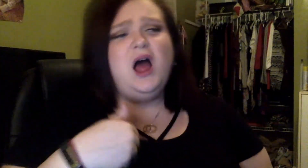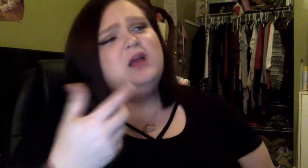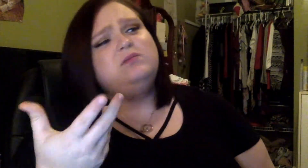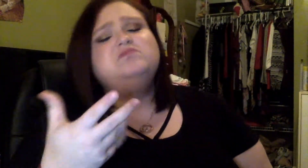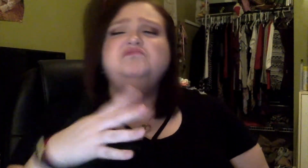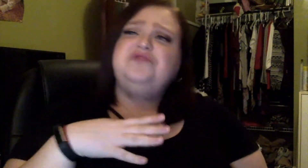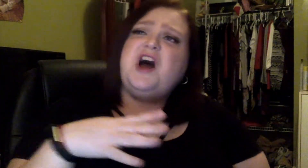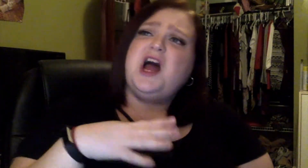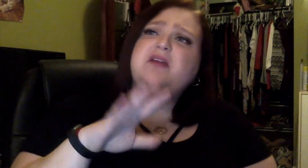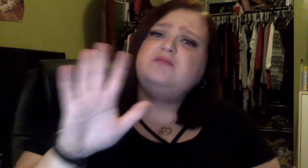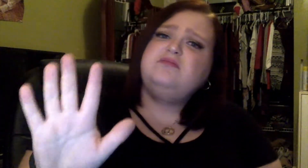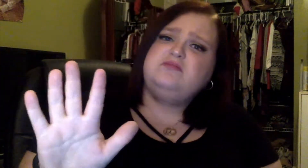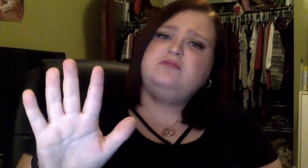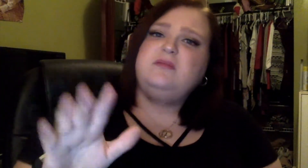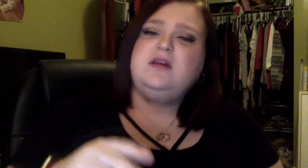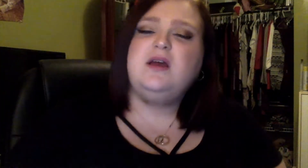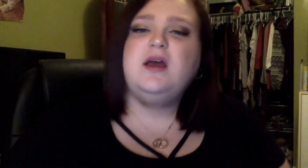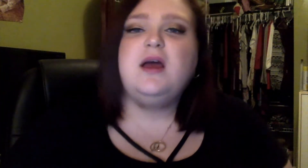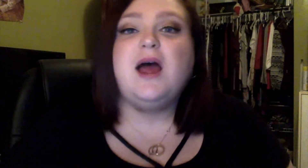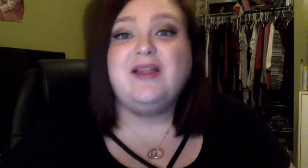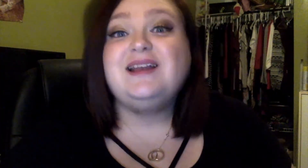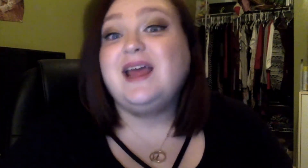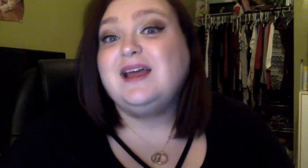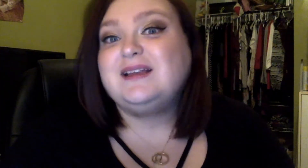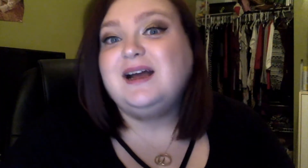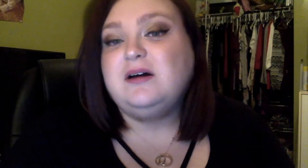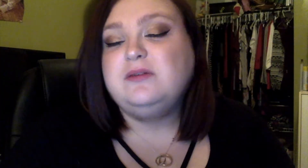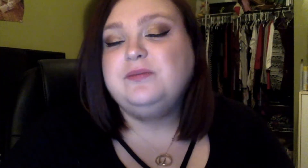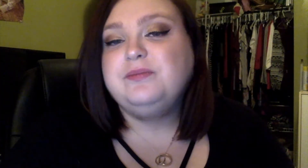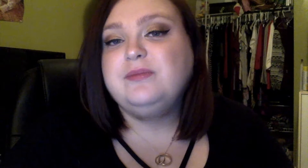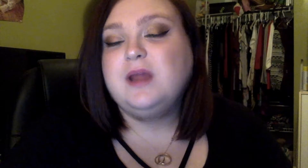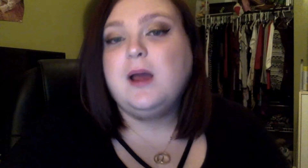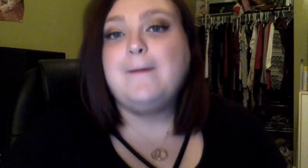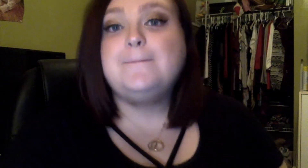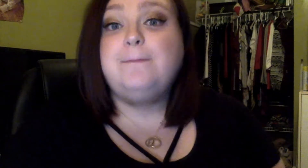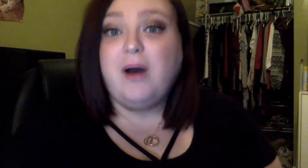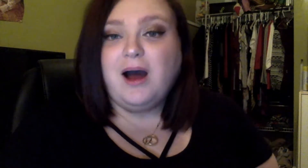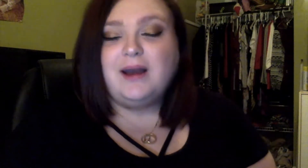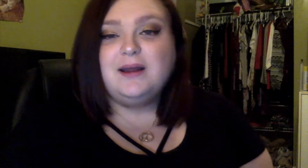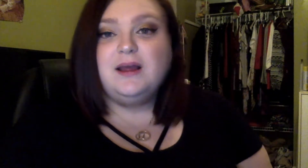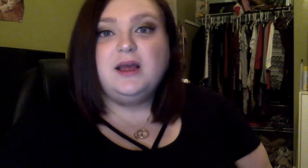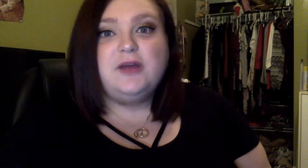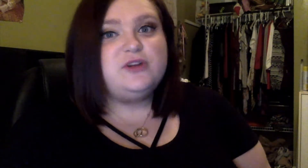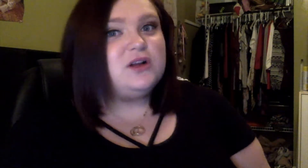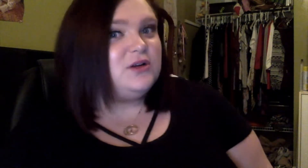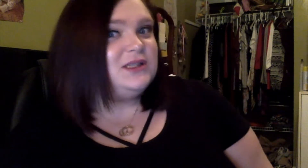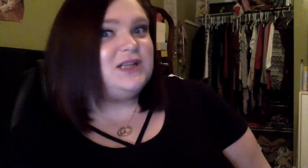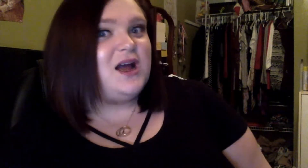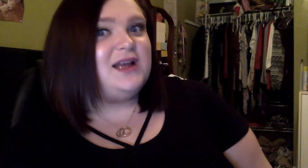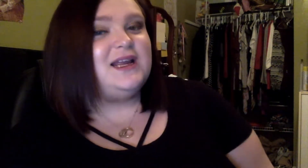I'm fine. That's ASL. But if you're gonna sign